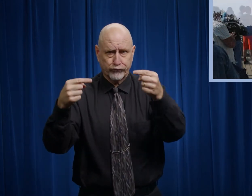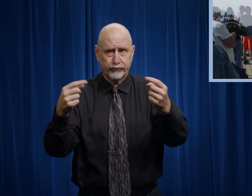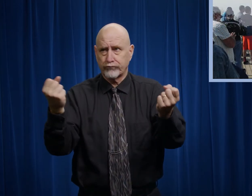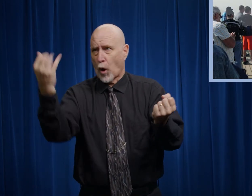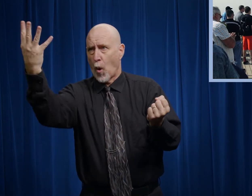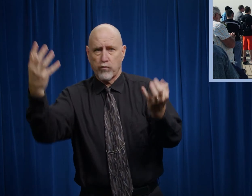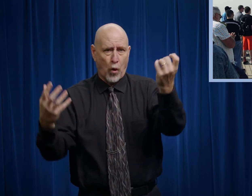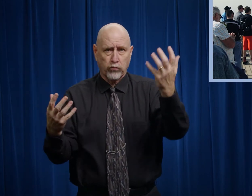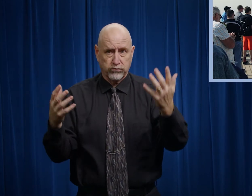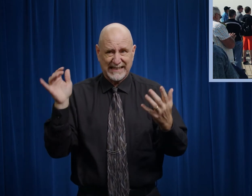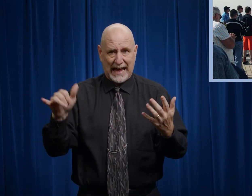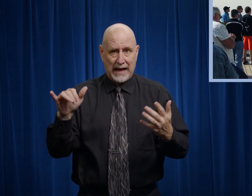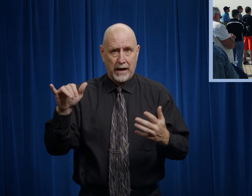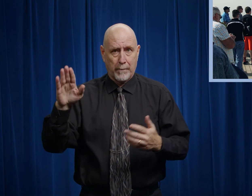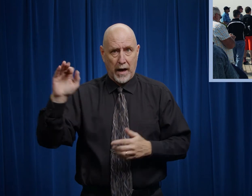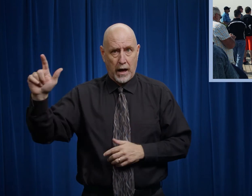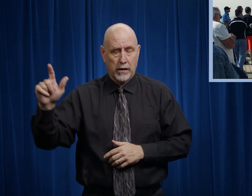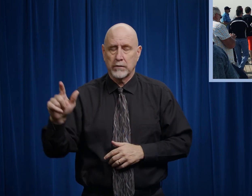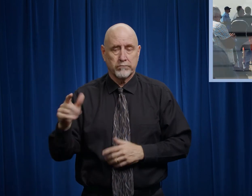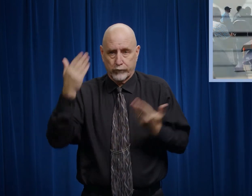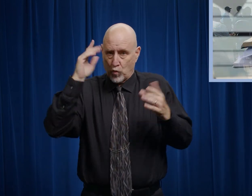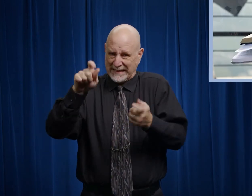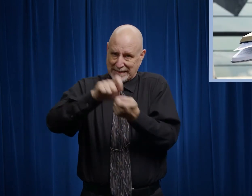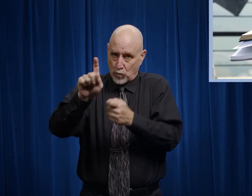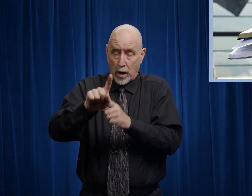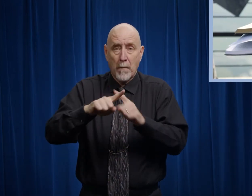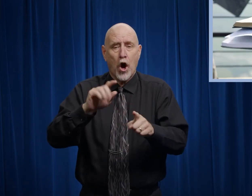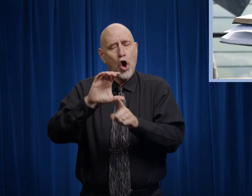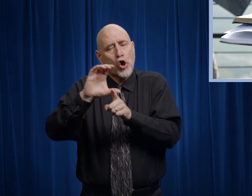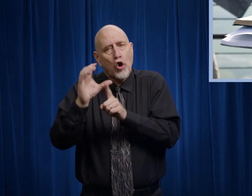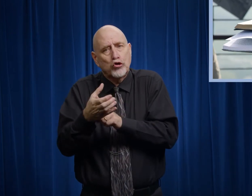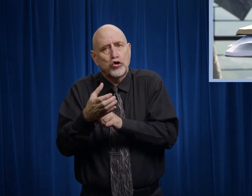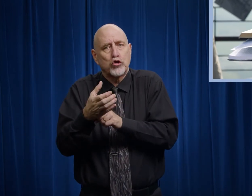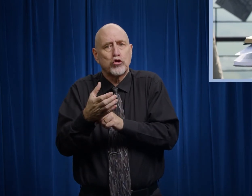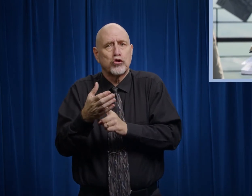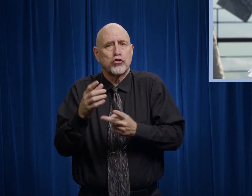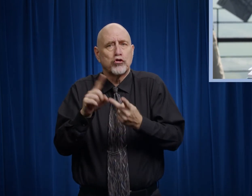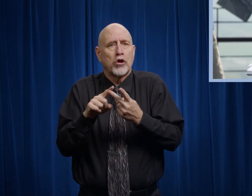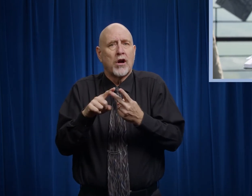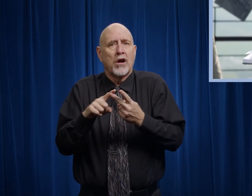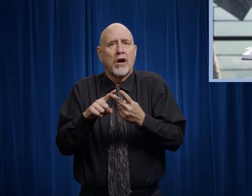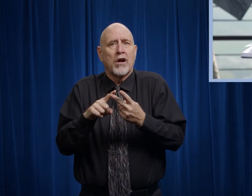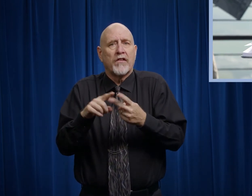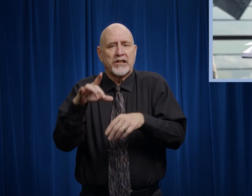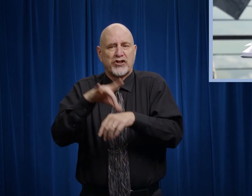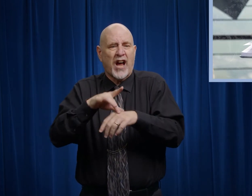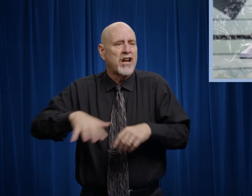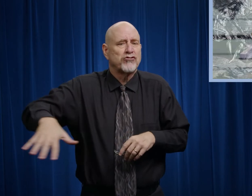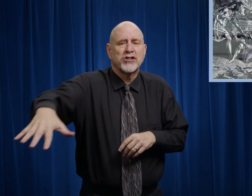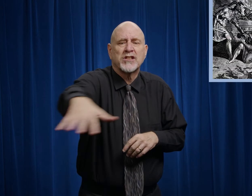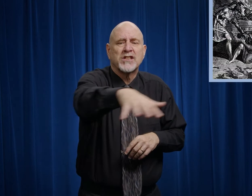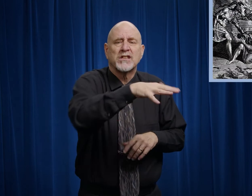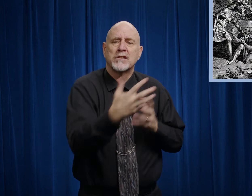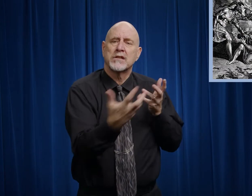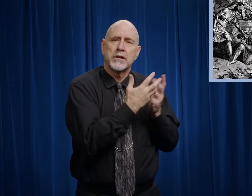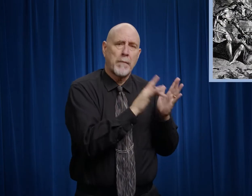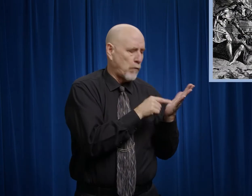epic duel, we do know that the cultural and geographical context associated with this biblical